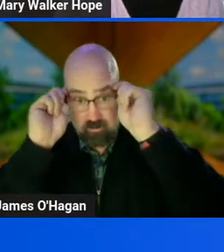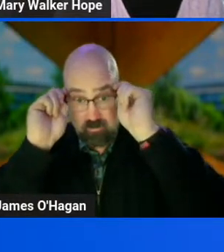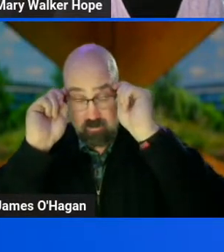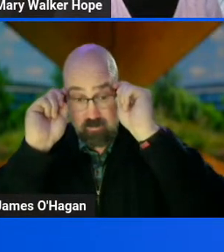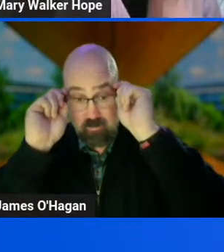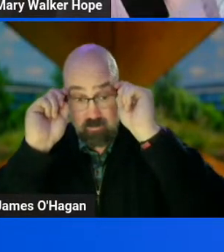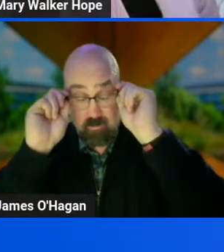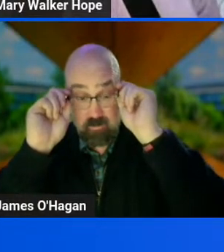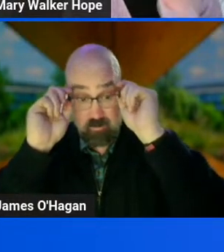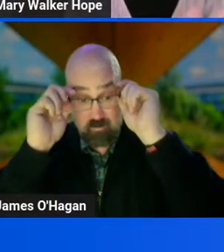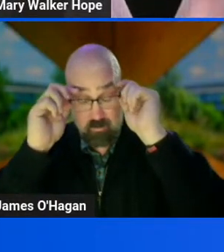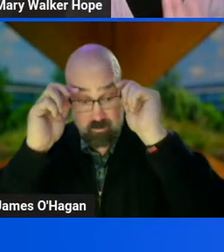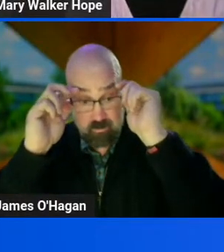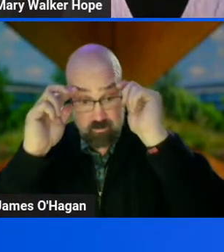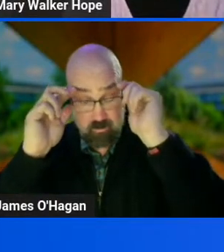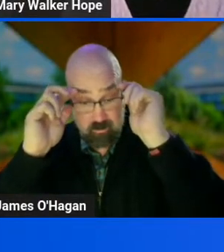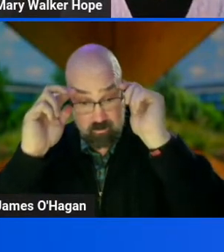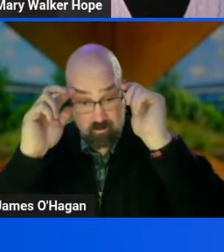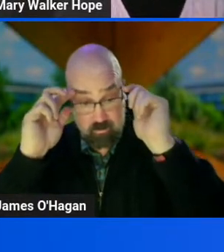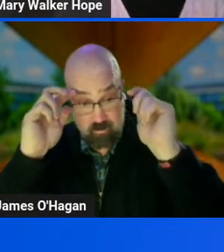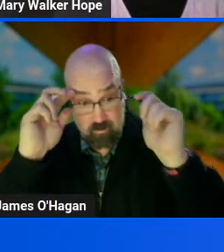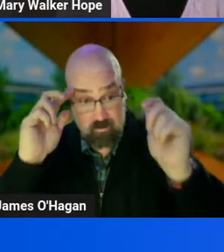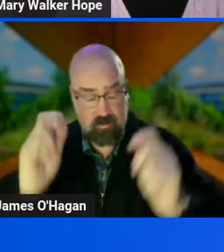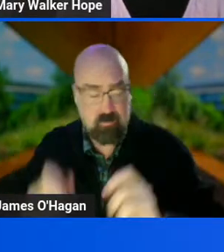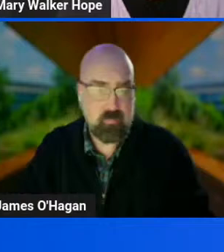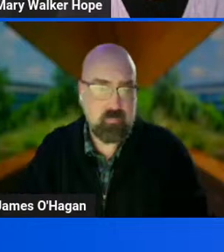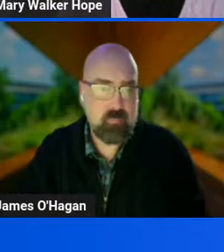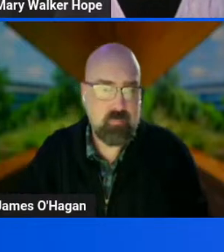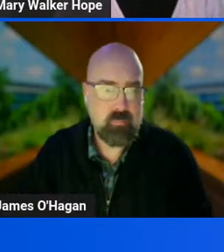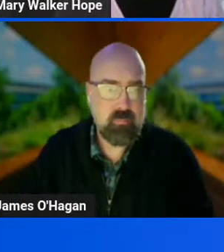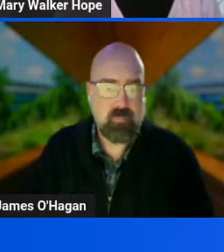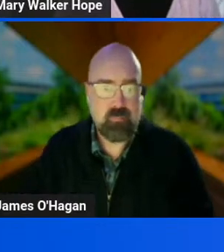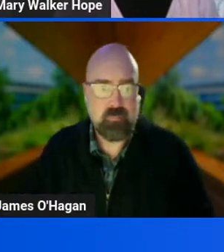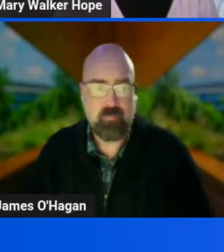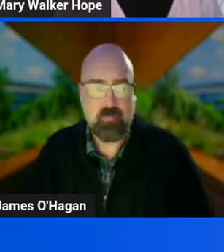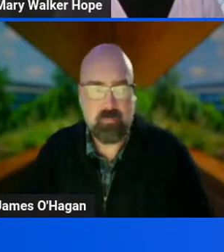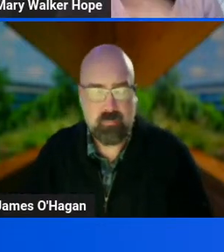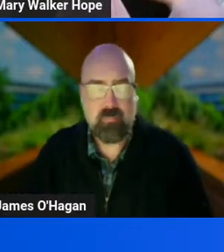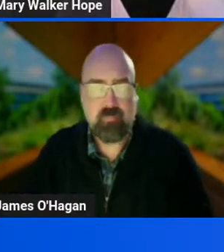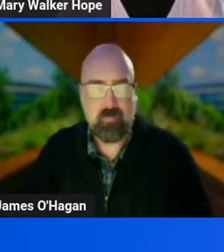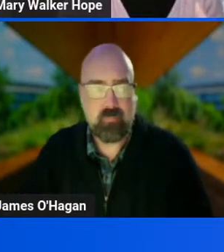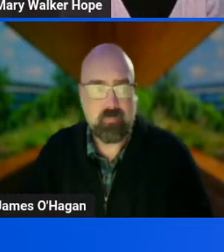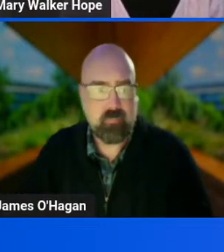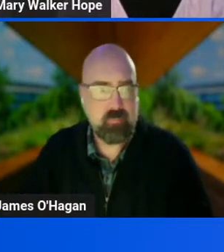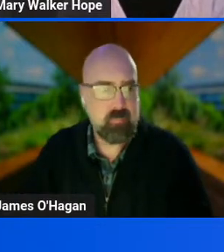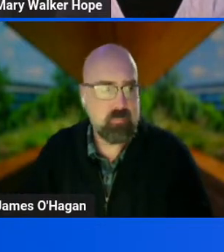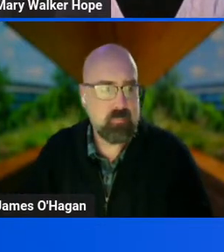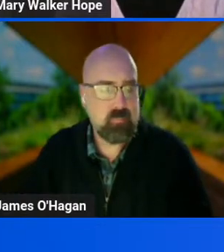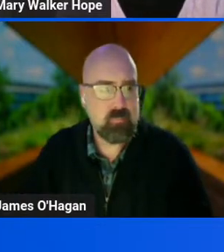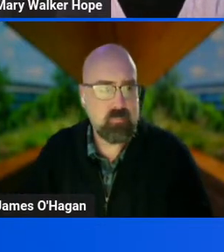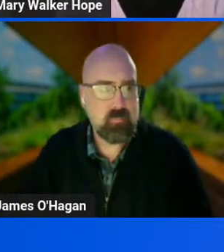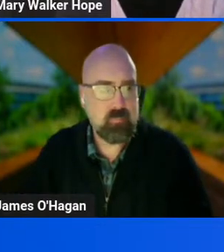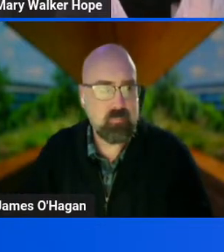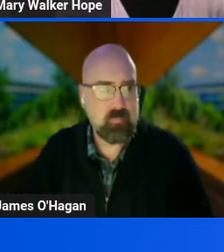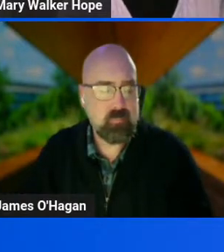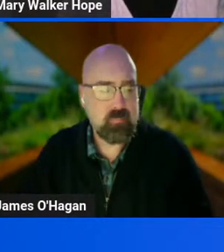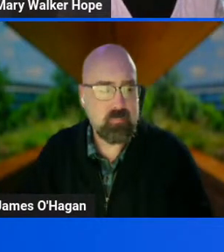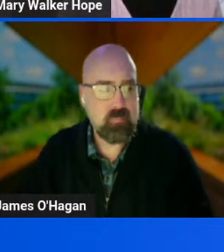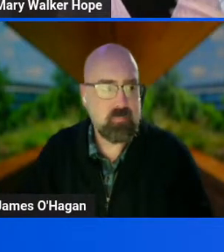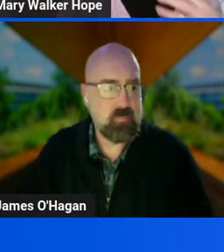Oh, it'll come up in just a moment and you'll be able to join us and talk to us as well, okay? So we're not going to do this right now, but this is just something for you to